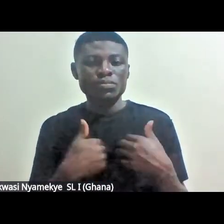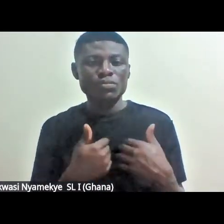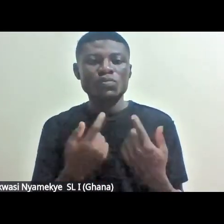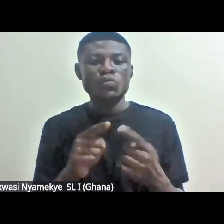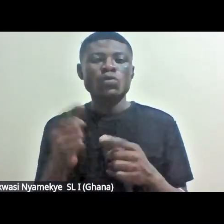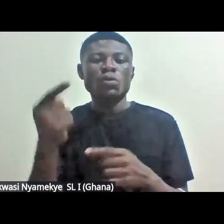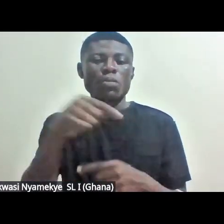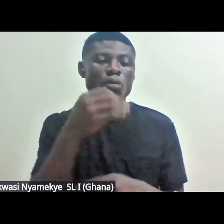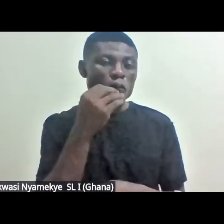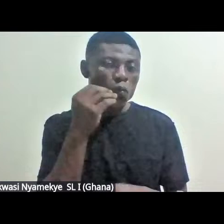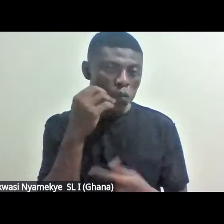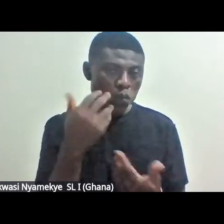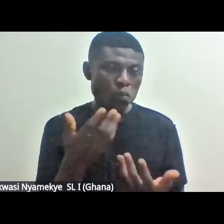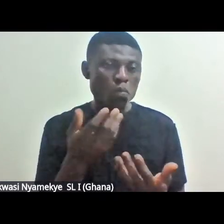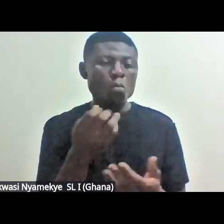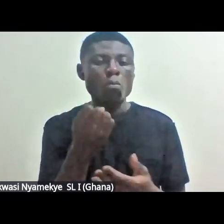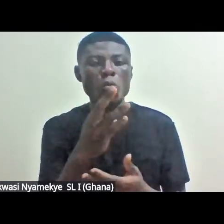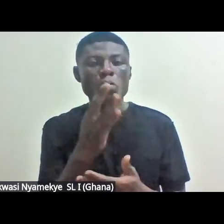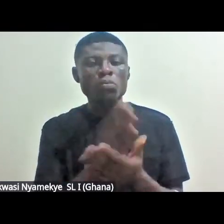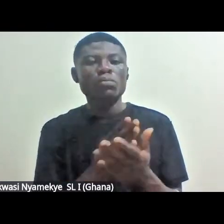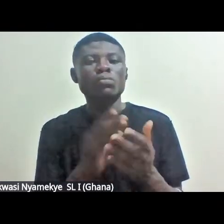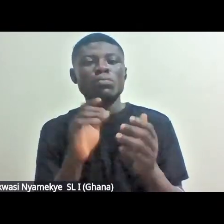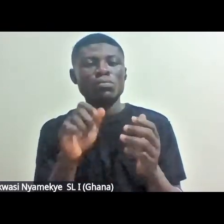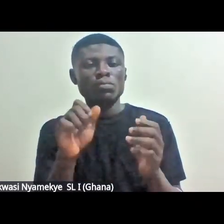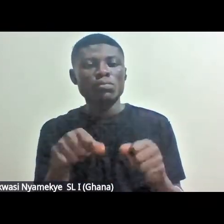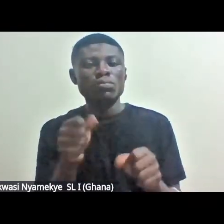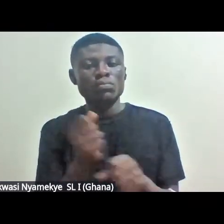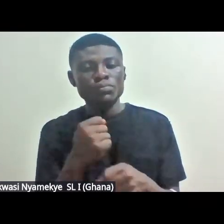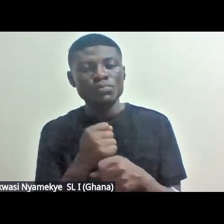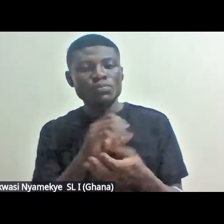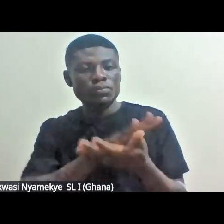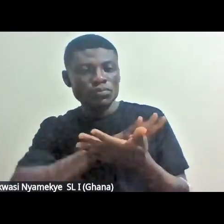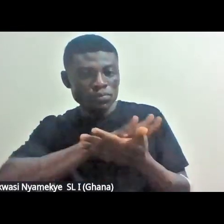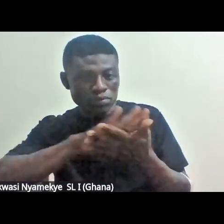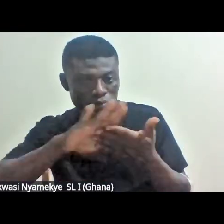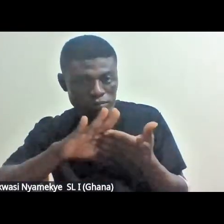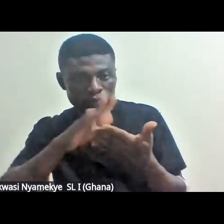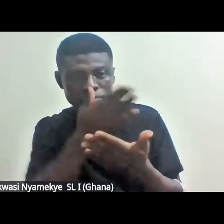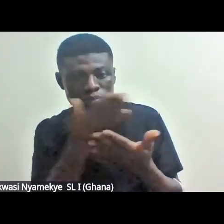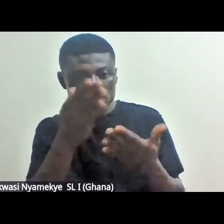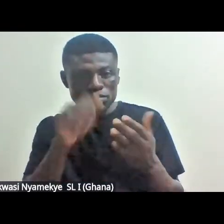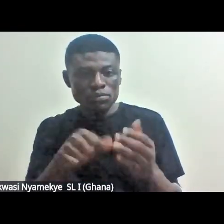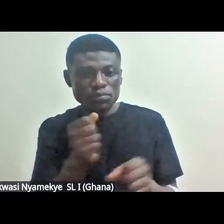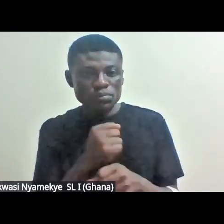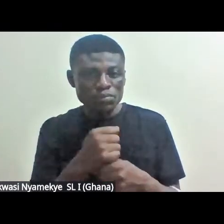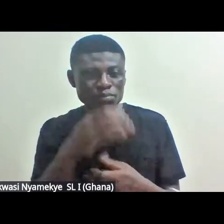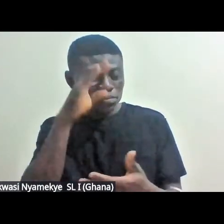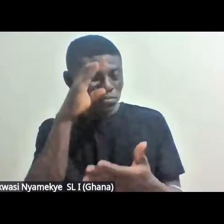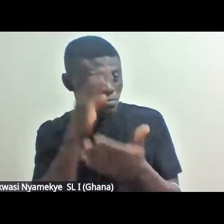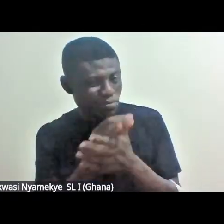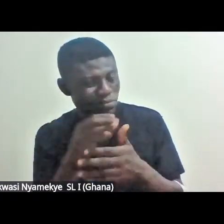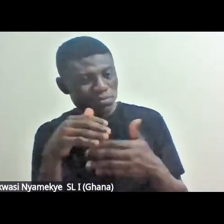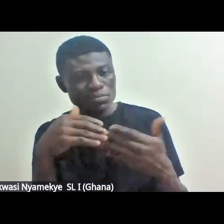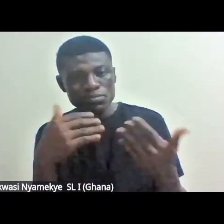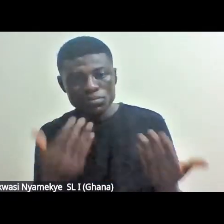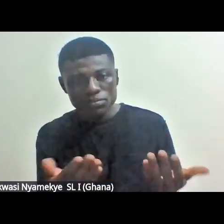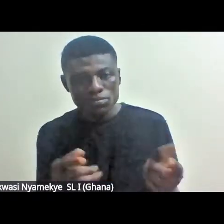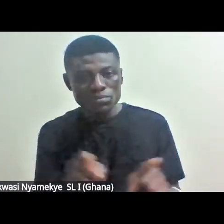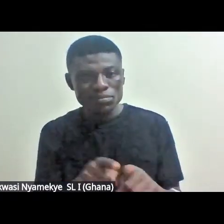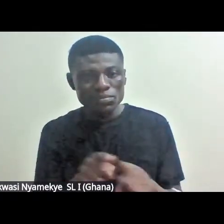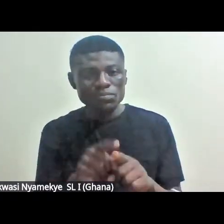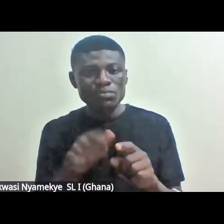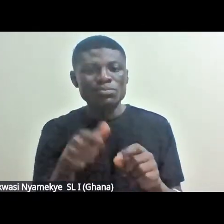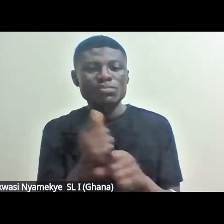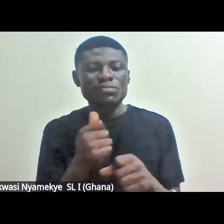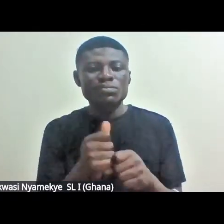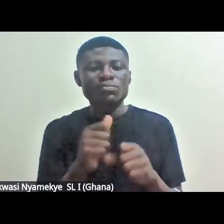home or something. You can do some very nice things, maybe pictures, and laminate them so